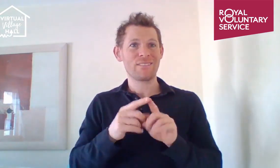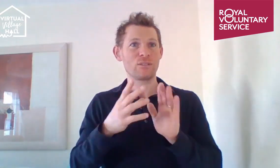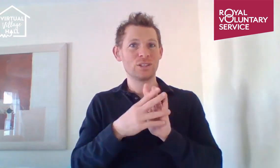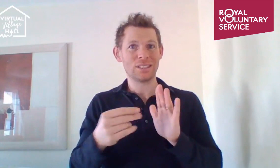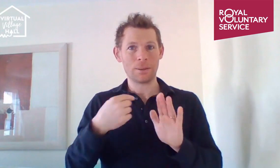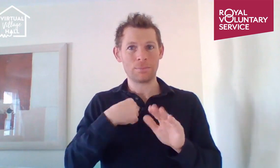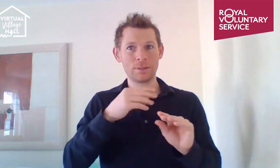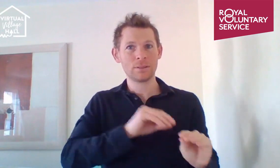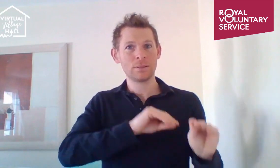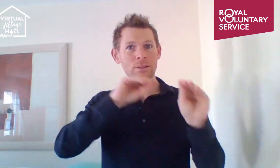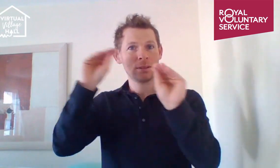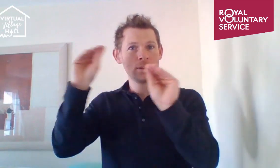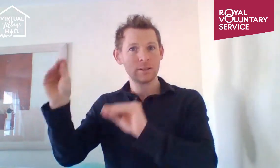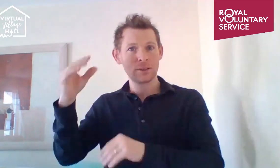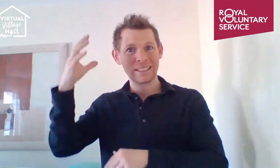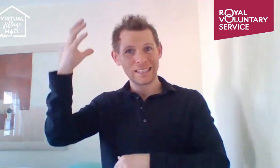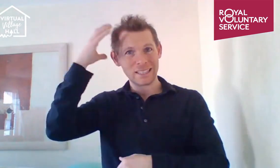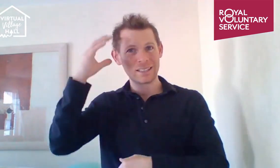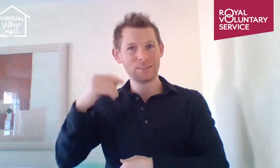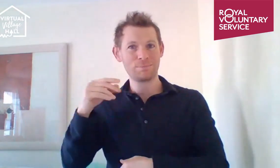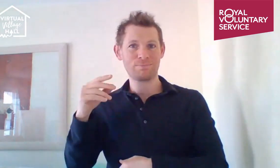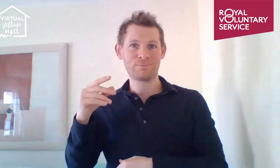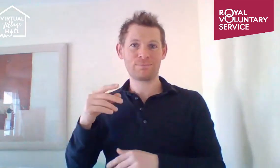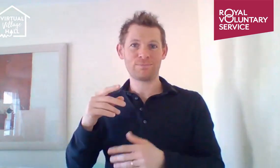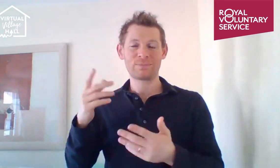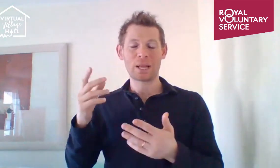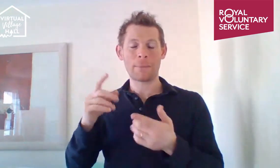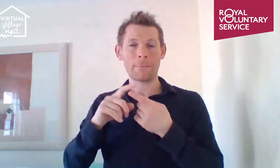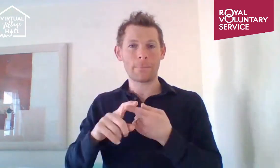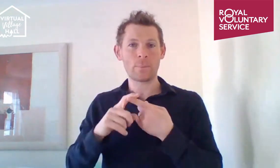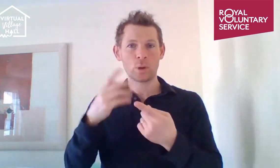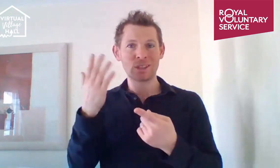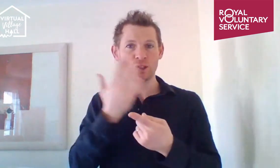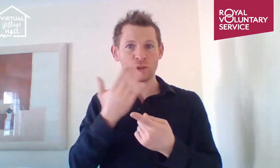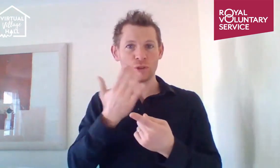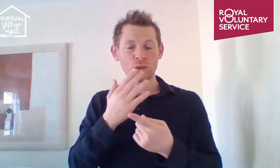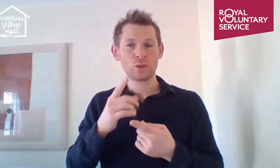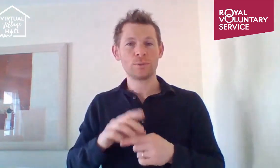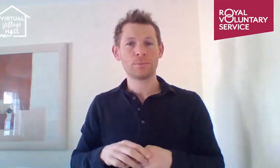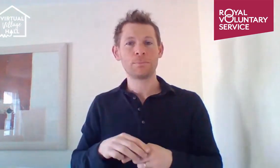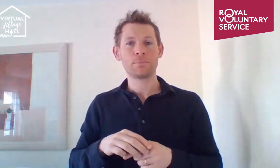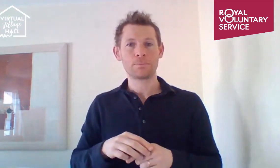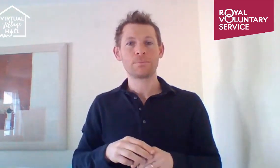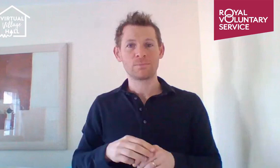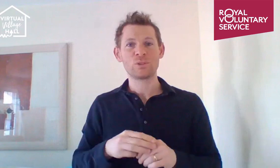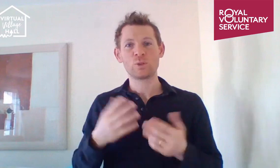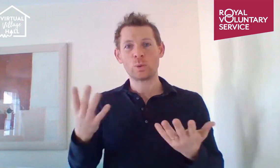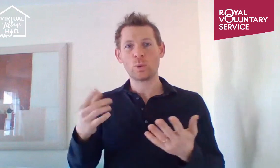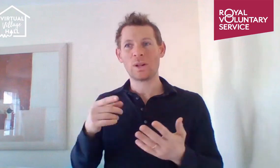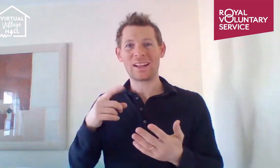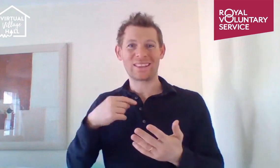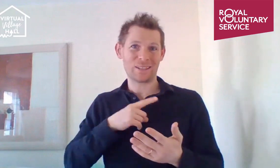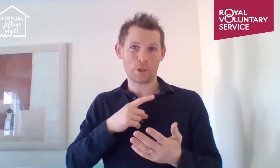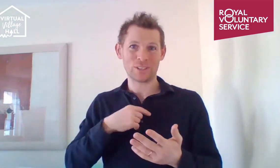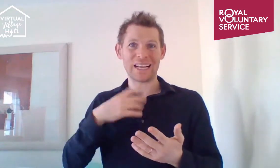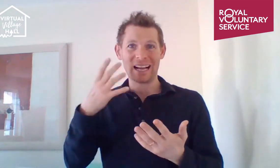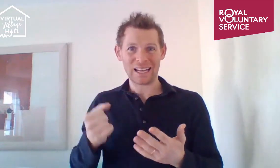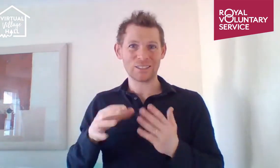as one of the lucky ones. For example, I moved to England to a boarding school. So